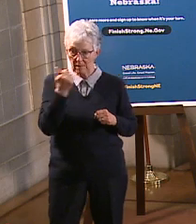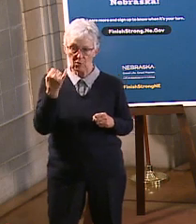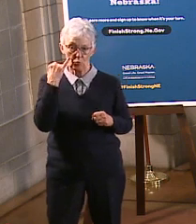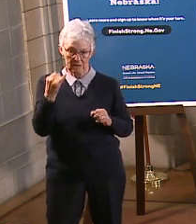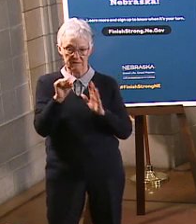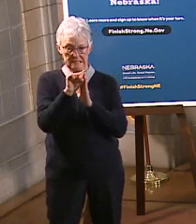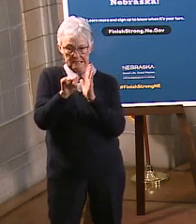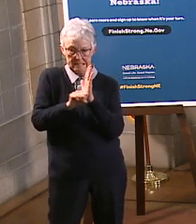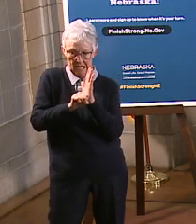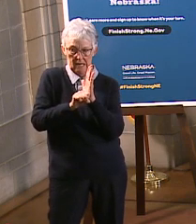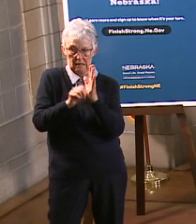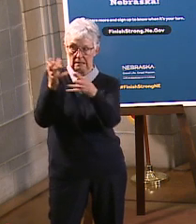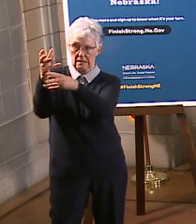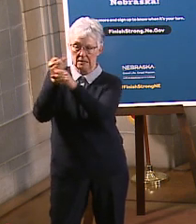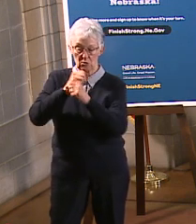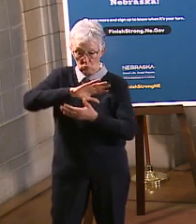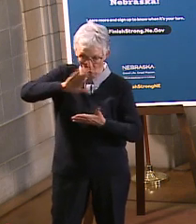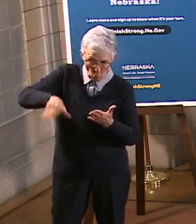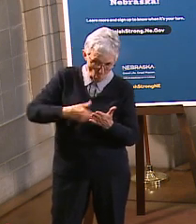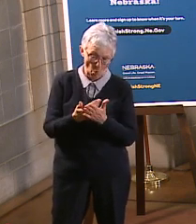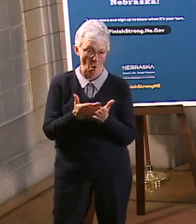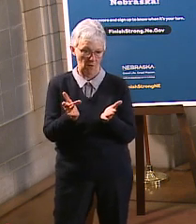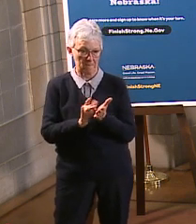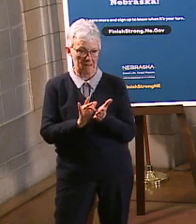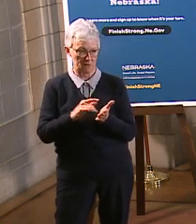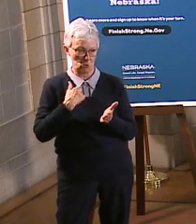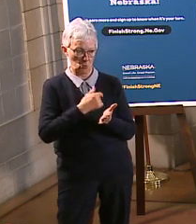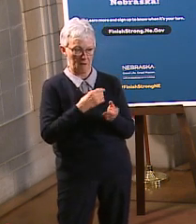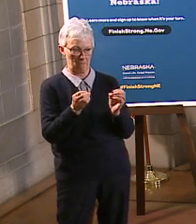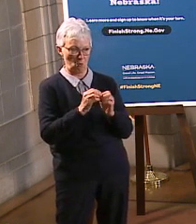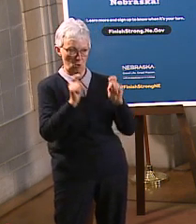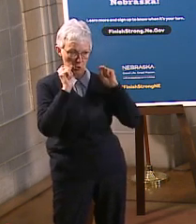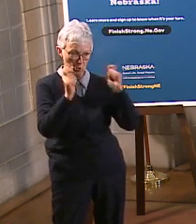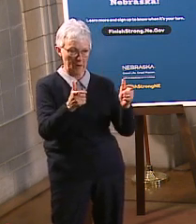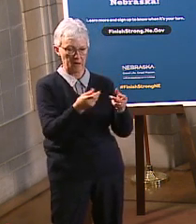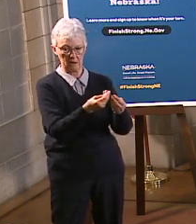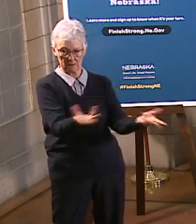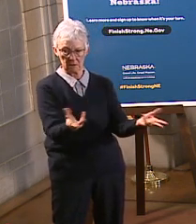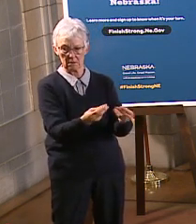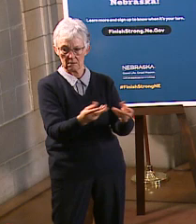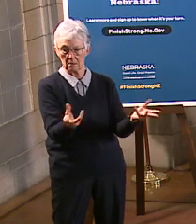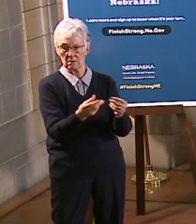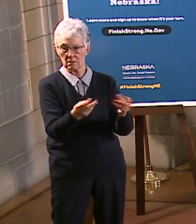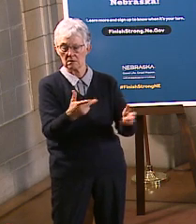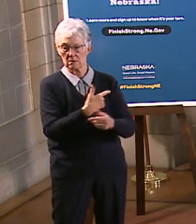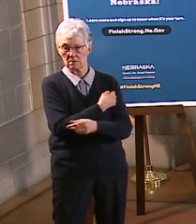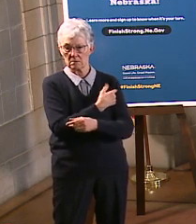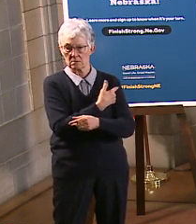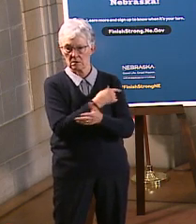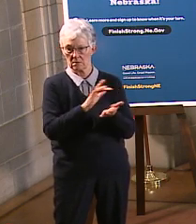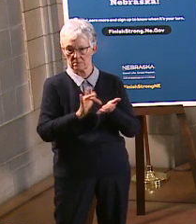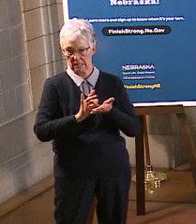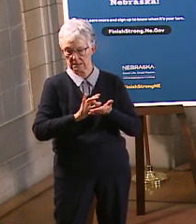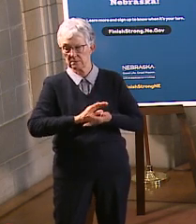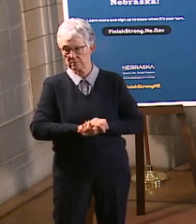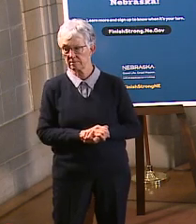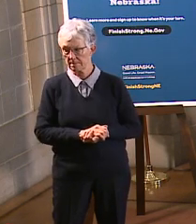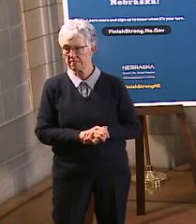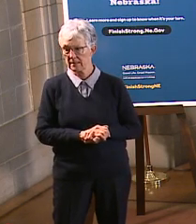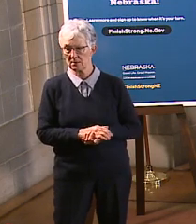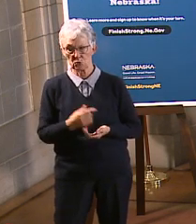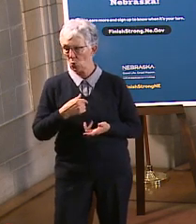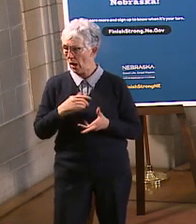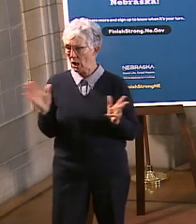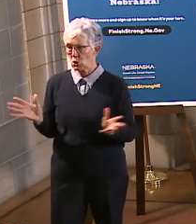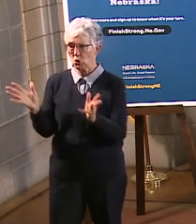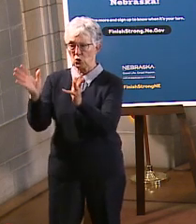a better job of getting those vaccines out in a quicker order. And so that's one of the things that on our White House calls, I've mentioned that I encourage the federal government